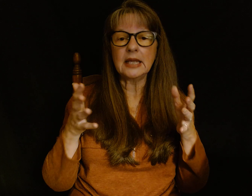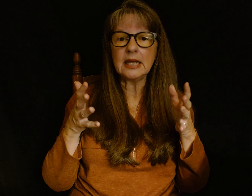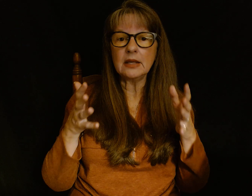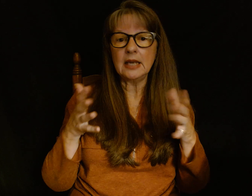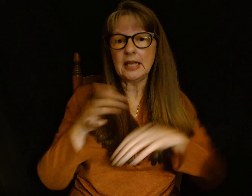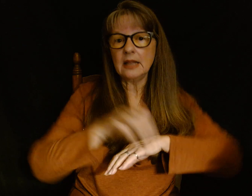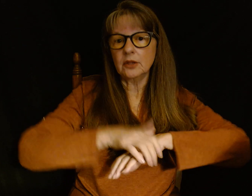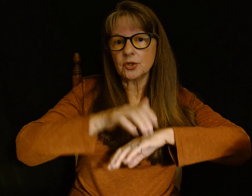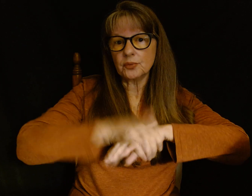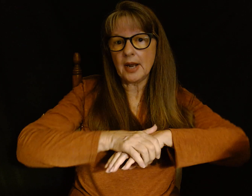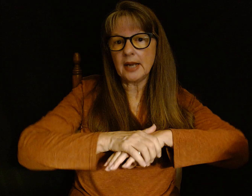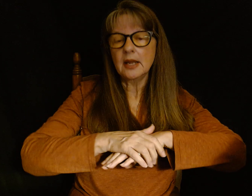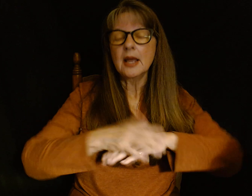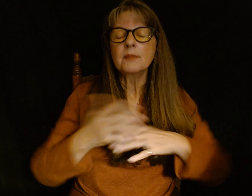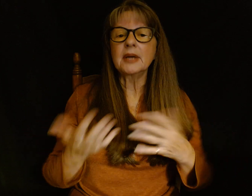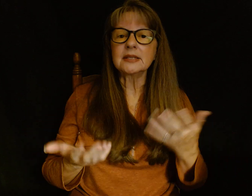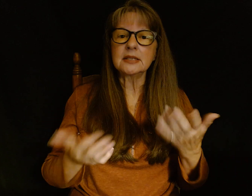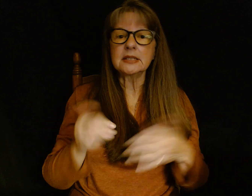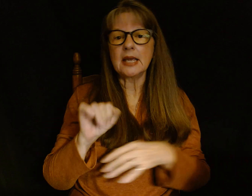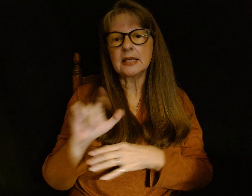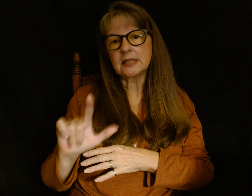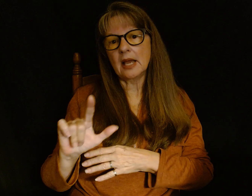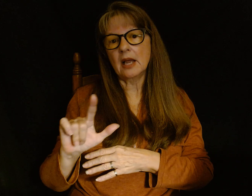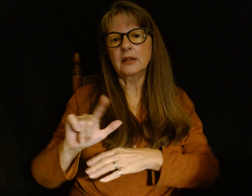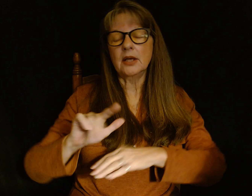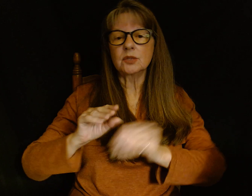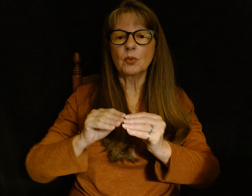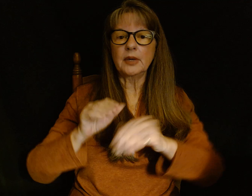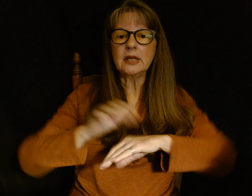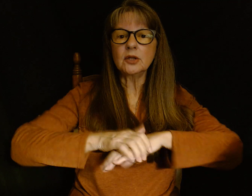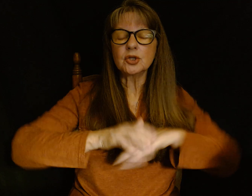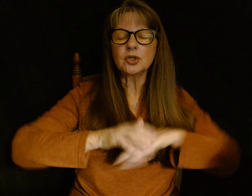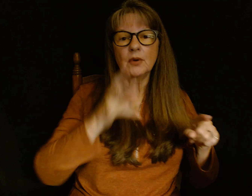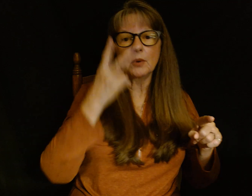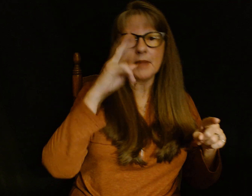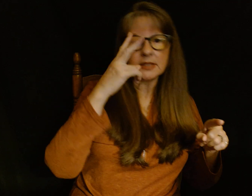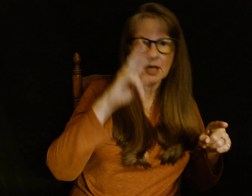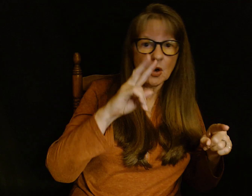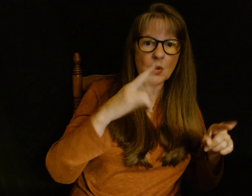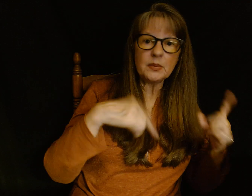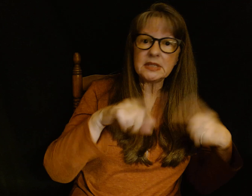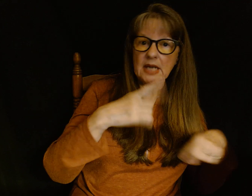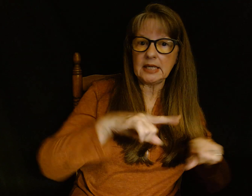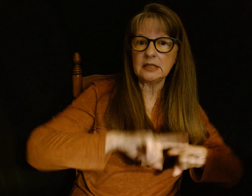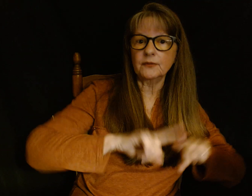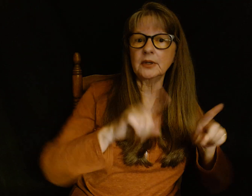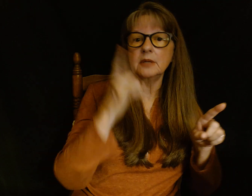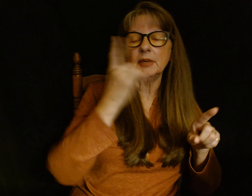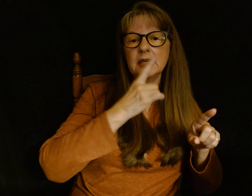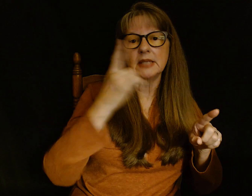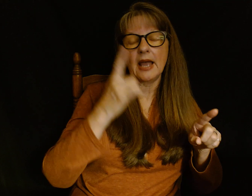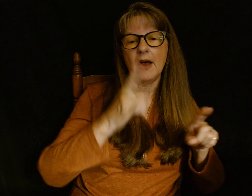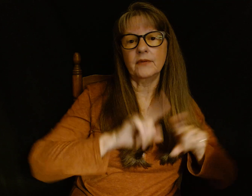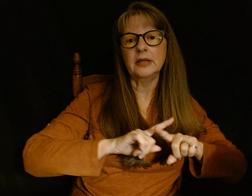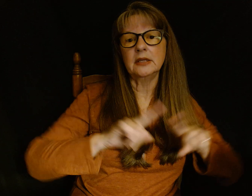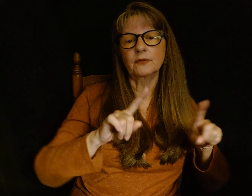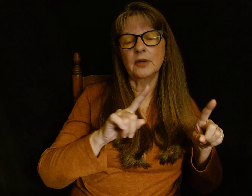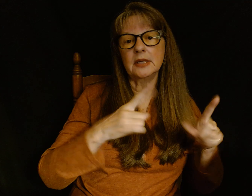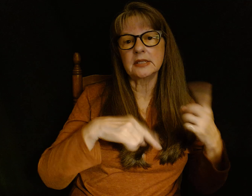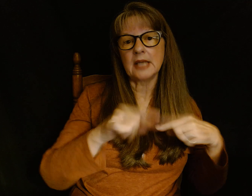in English, right? Because this is ASL and that's more English. If we were Mexico, we would sign it differently because they have a different sign